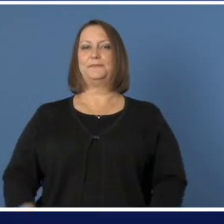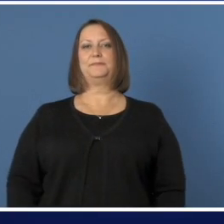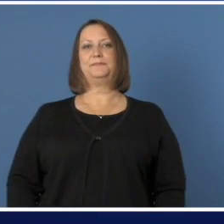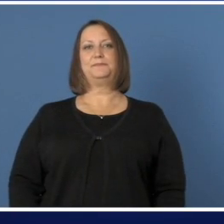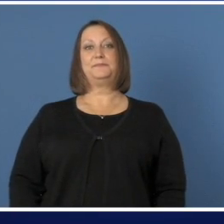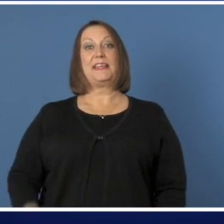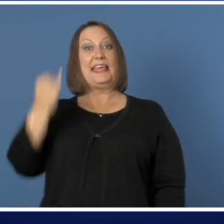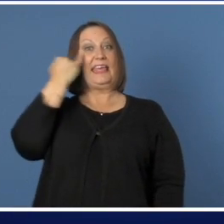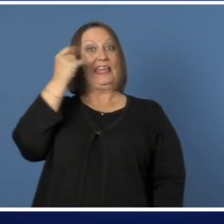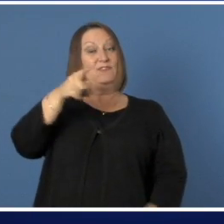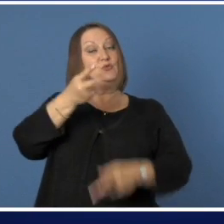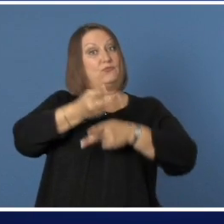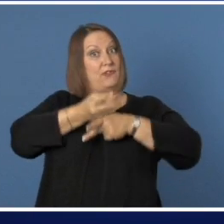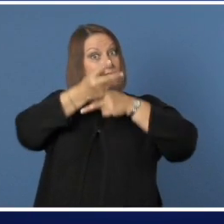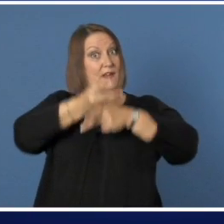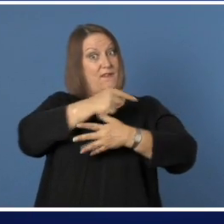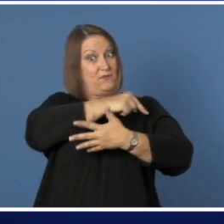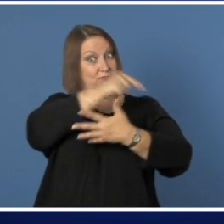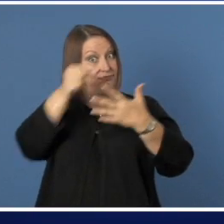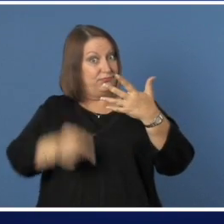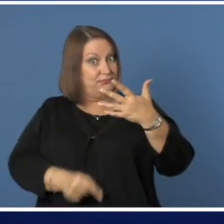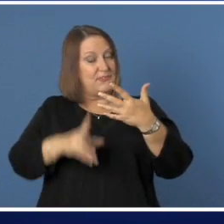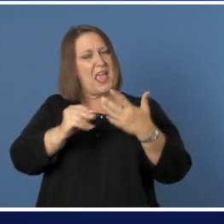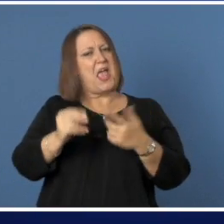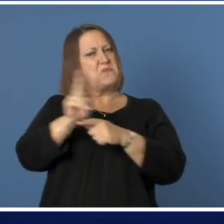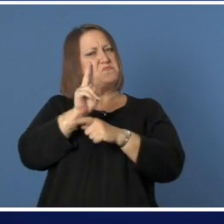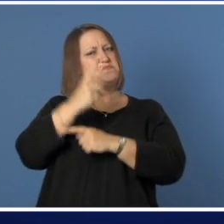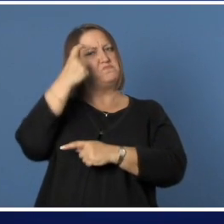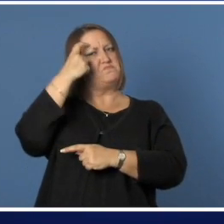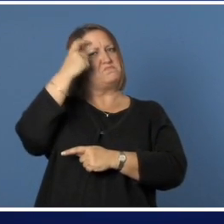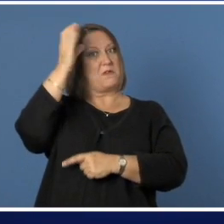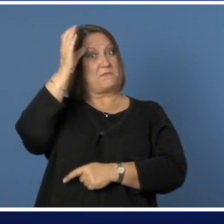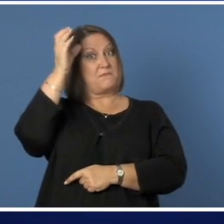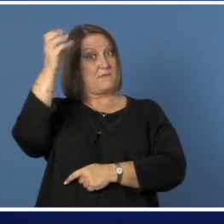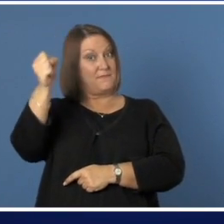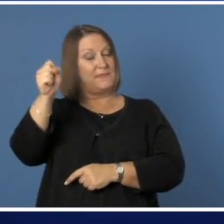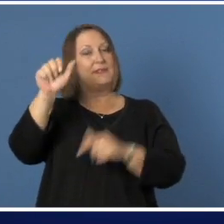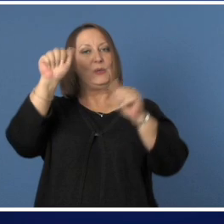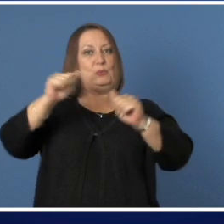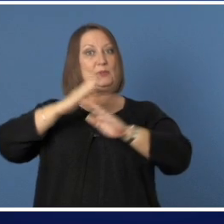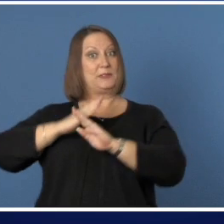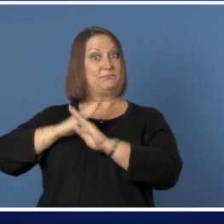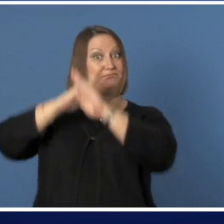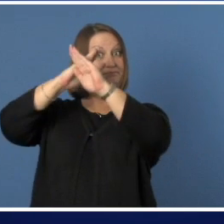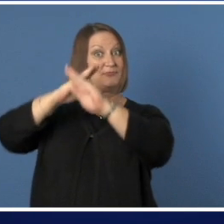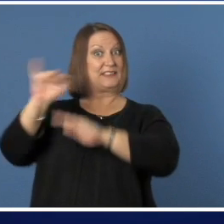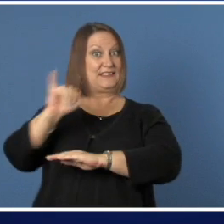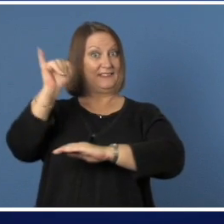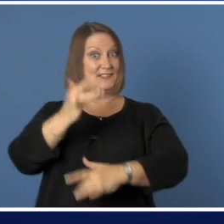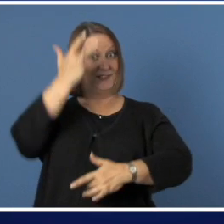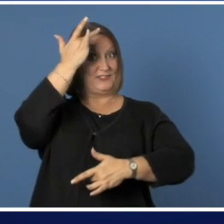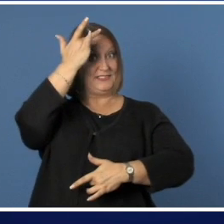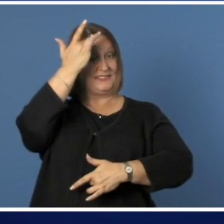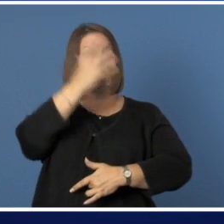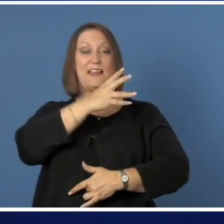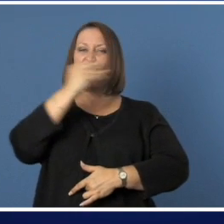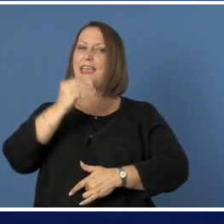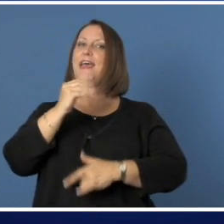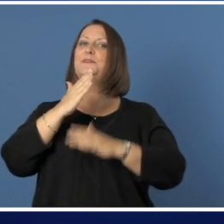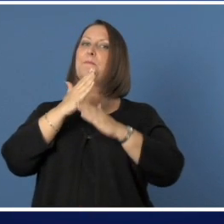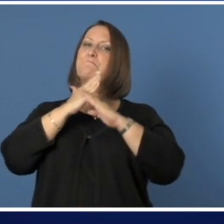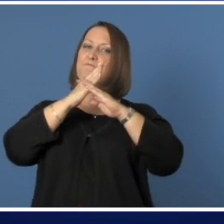With a little common sense and the proper precautions, you can avoid infectious diseases